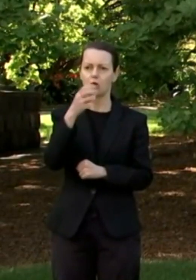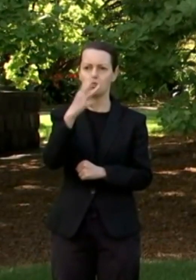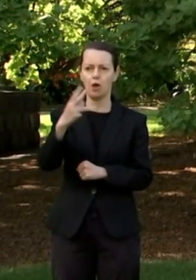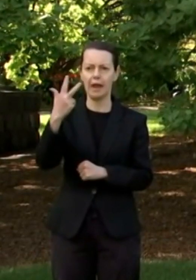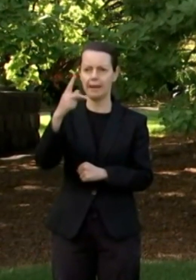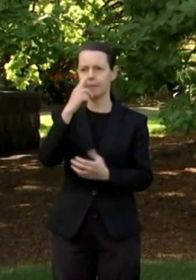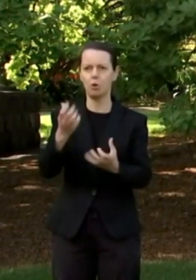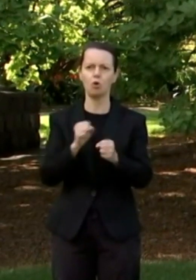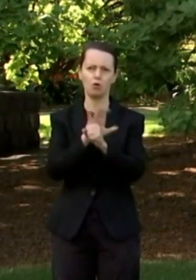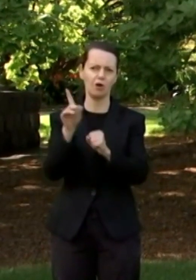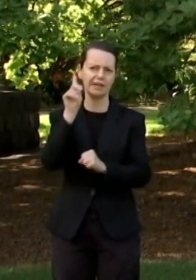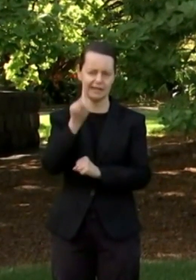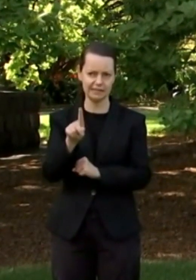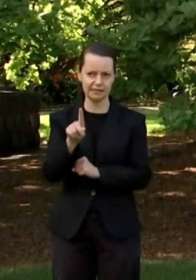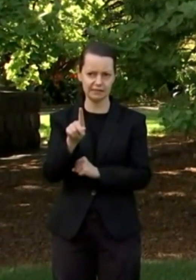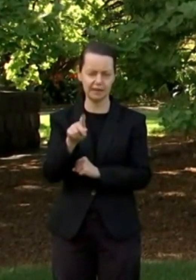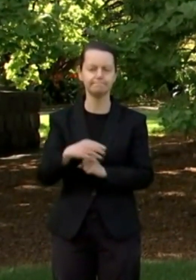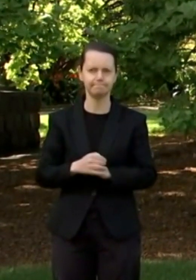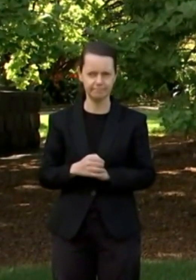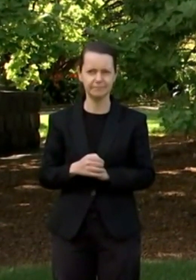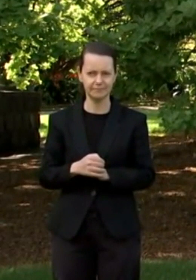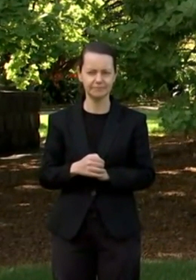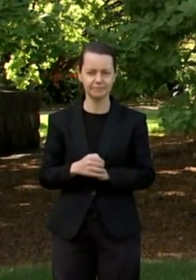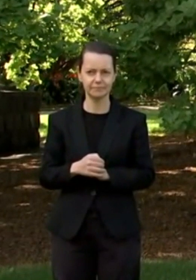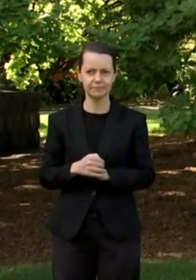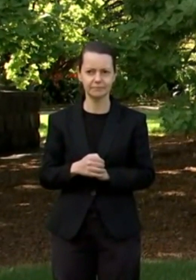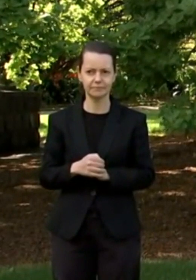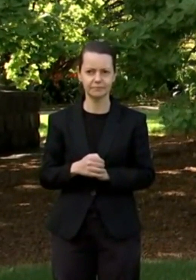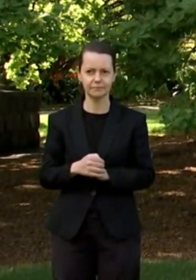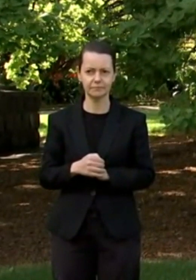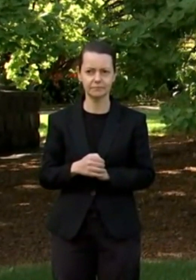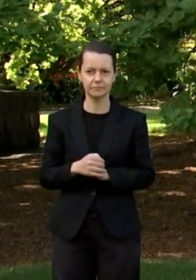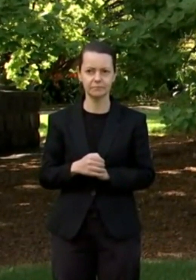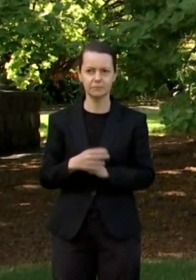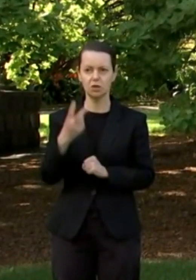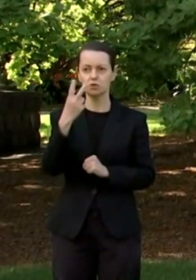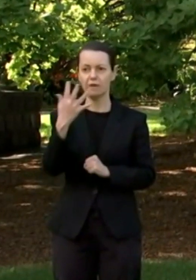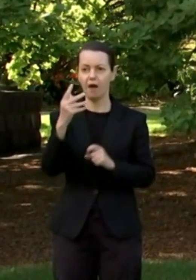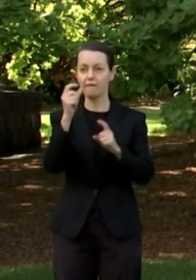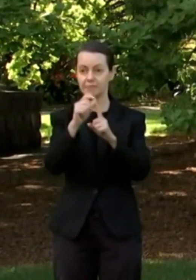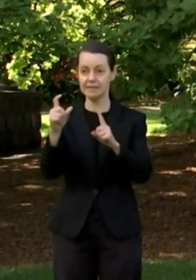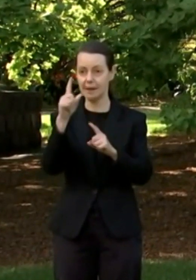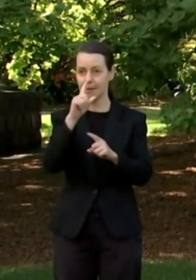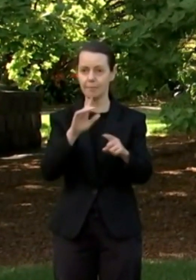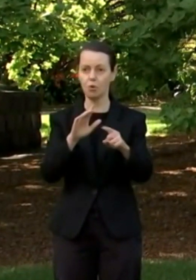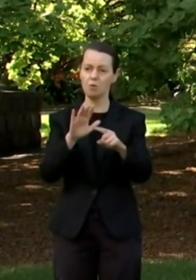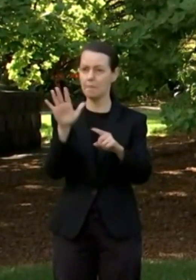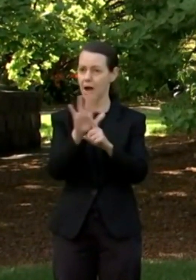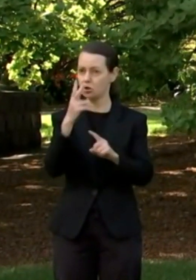1,638 new cases yesterday, all locally acquired. Almost a quarter of those are for people aged in their